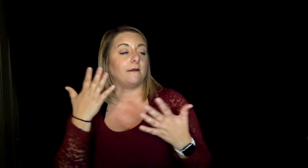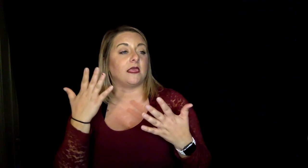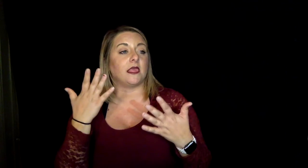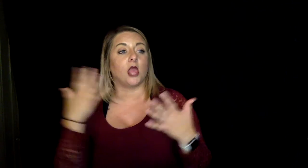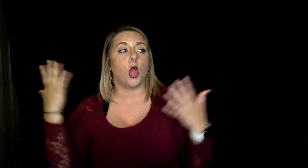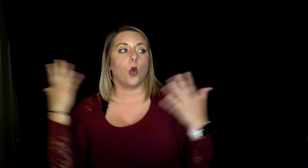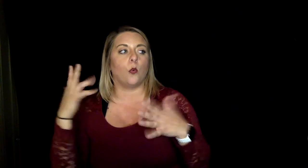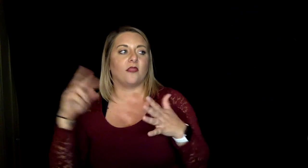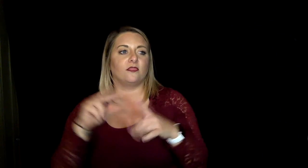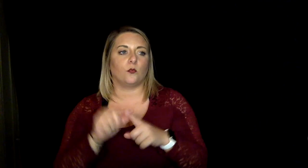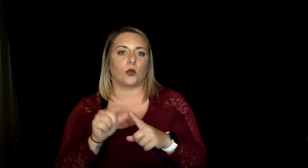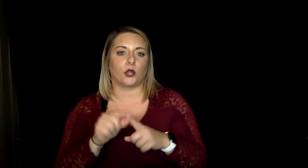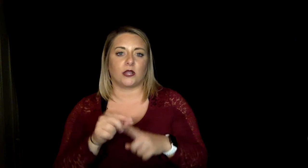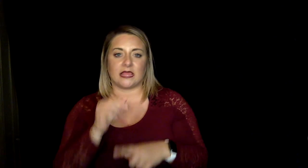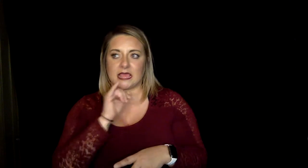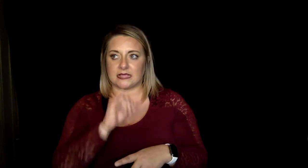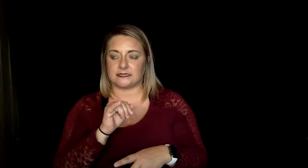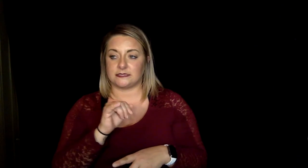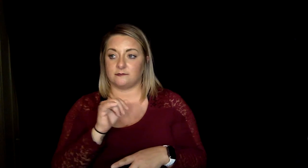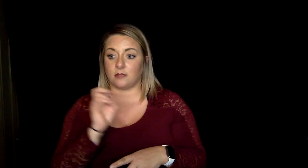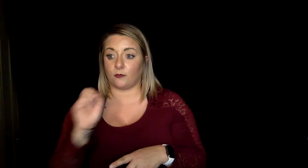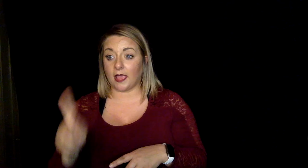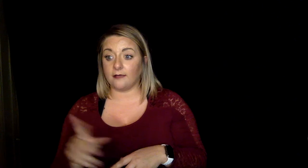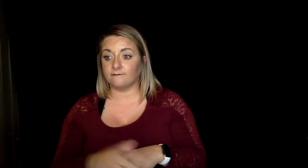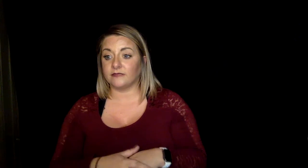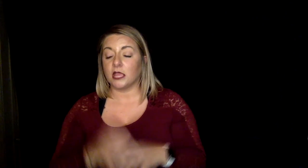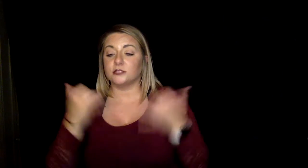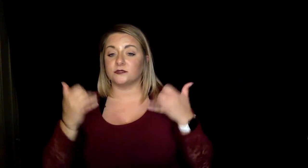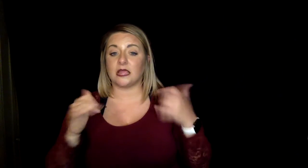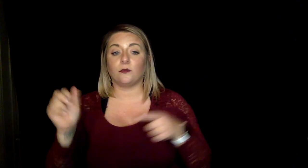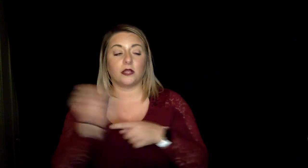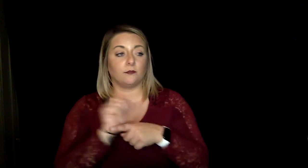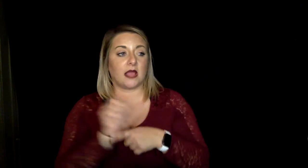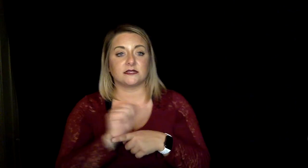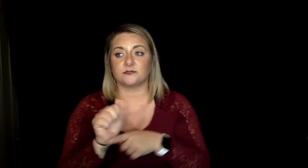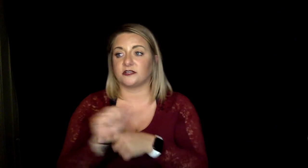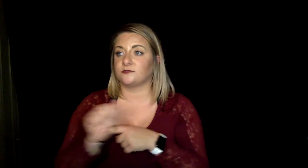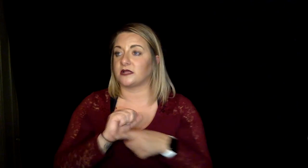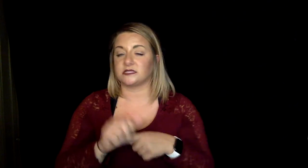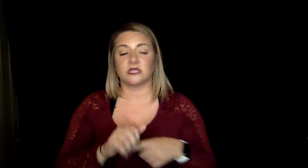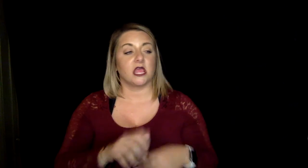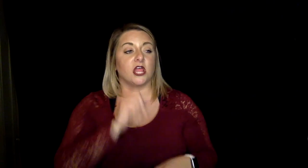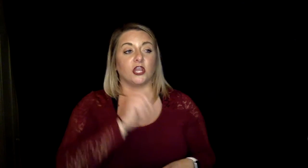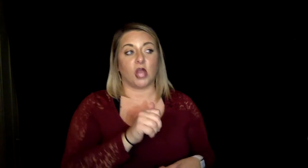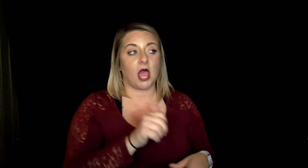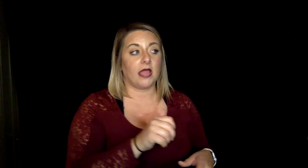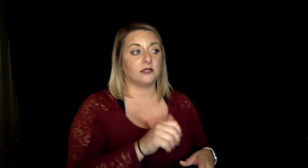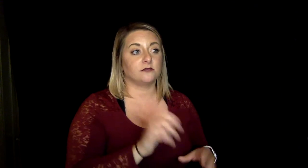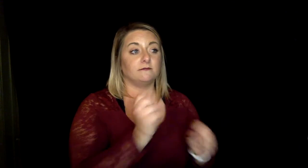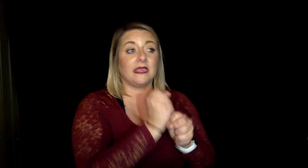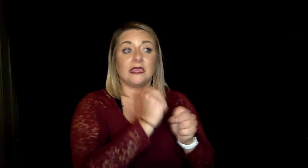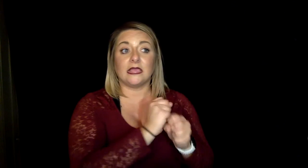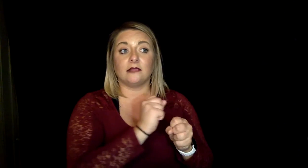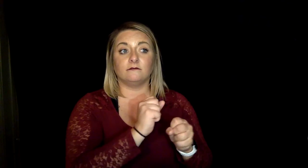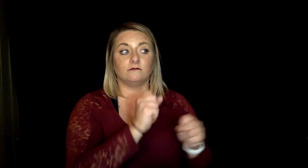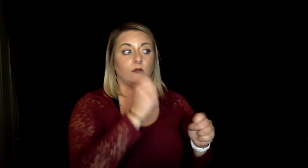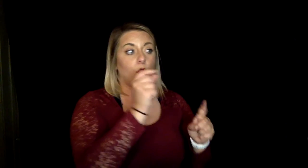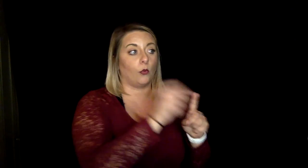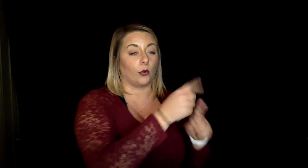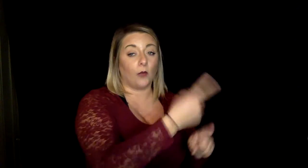maybe what the word is. Okay? So today we're going to practice, not making word